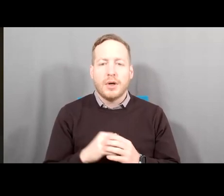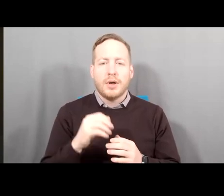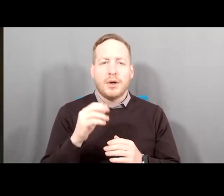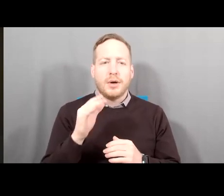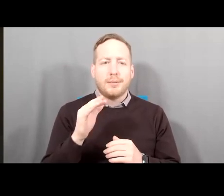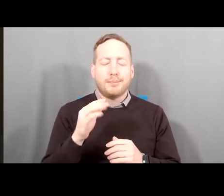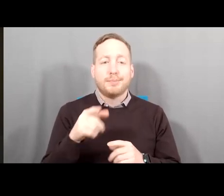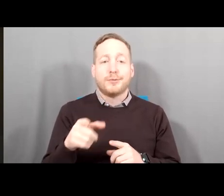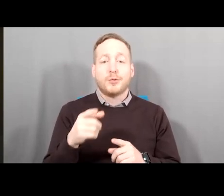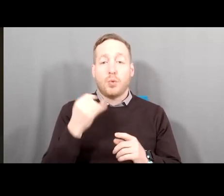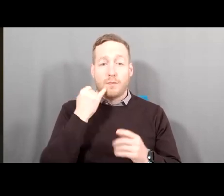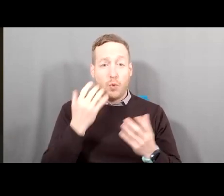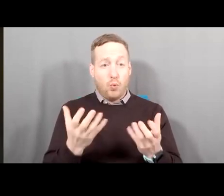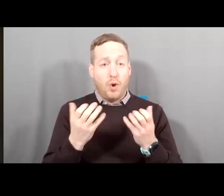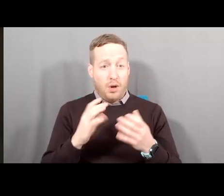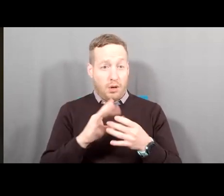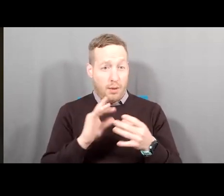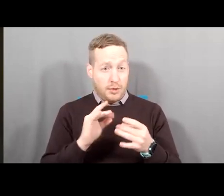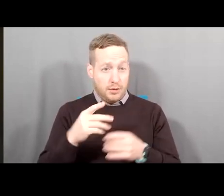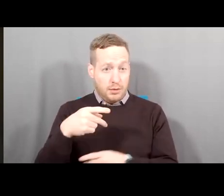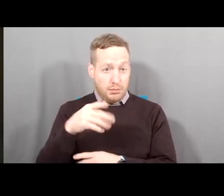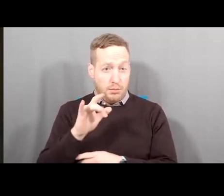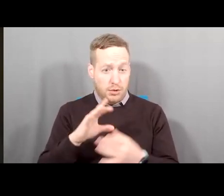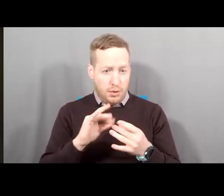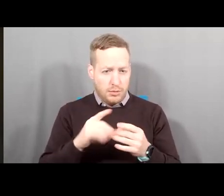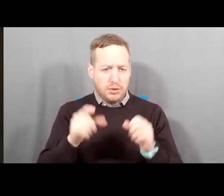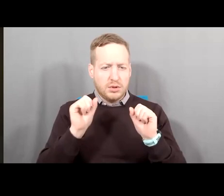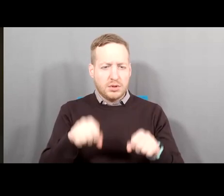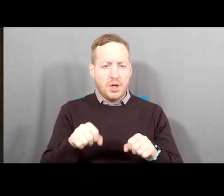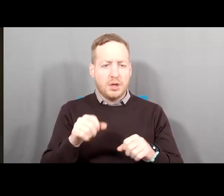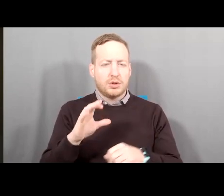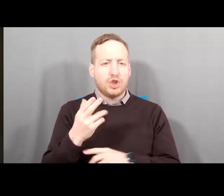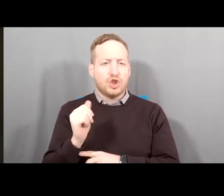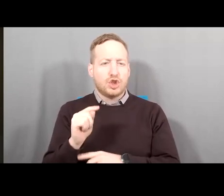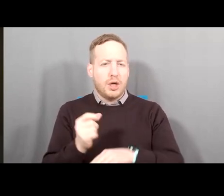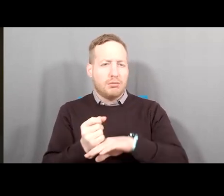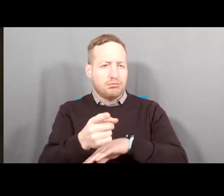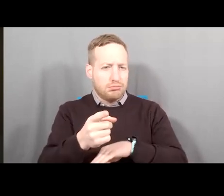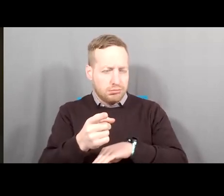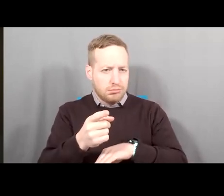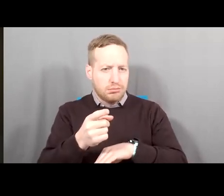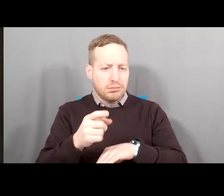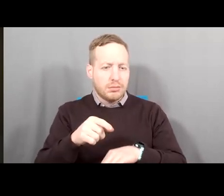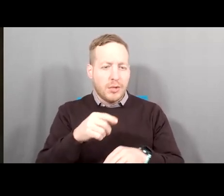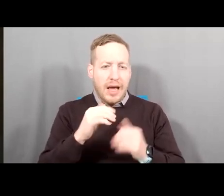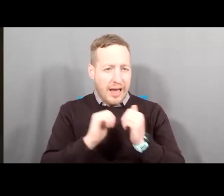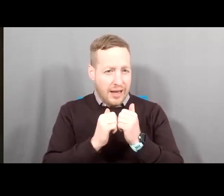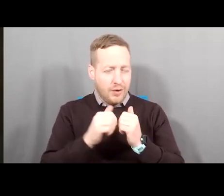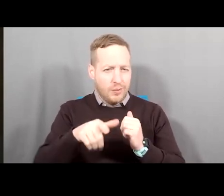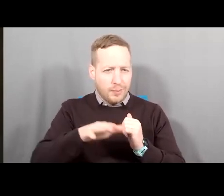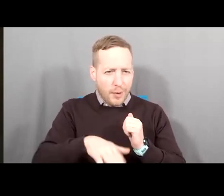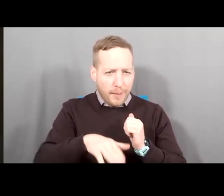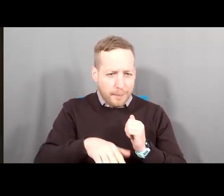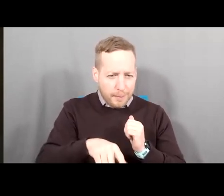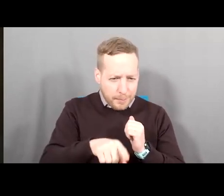people on the screen at one time if people need to access the recorded version. You can send a message